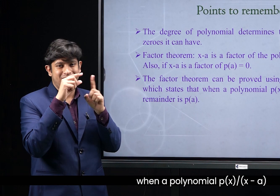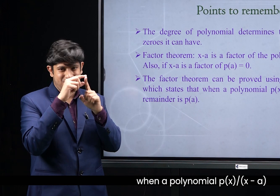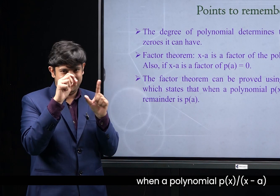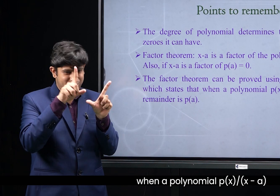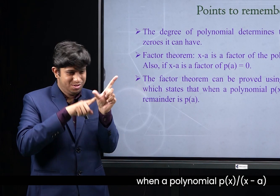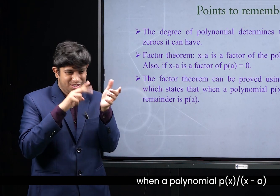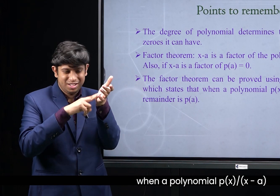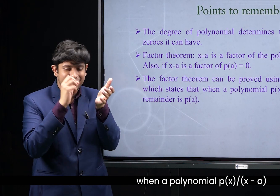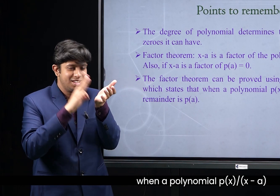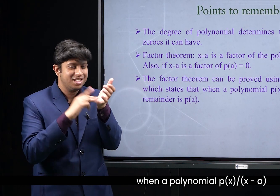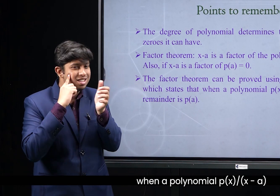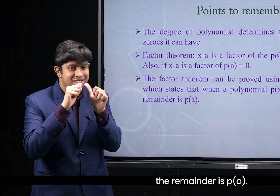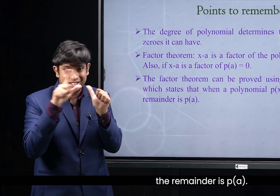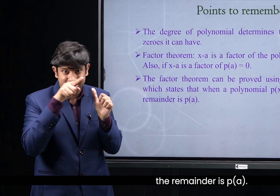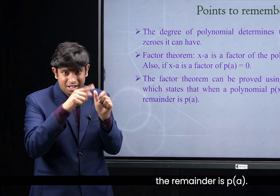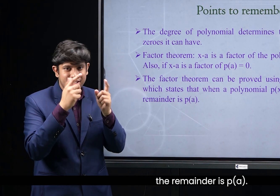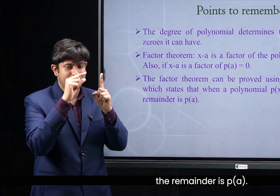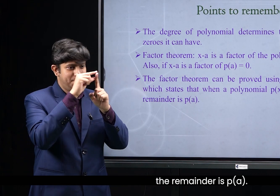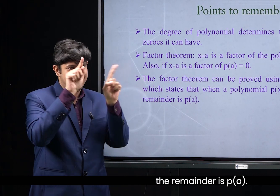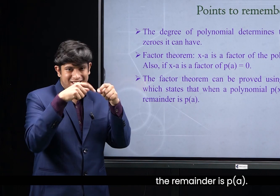by x minus a, the remainder is p of a.